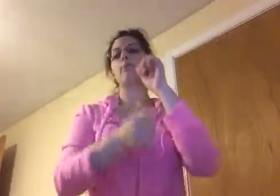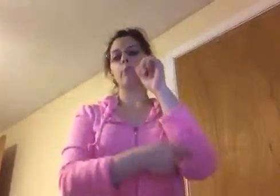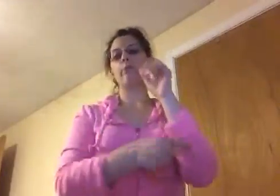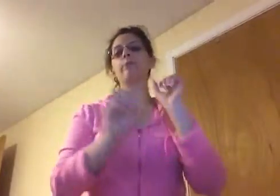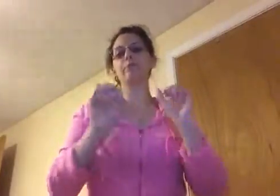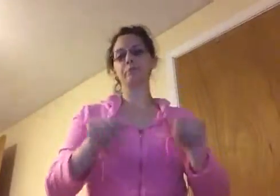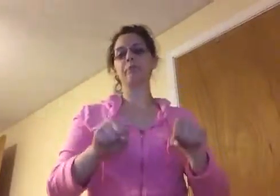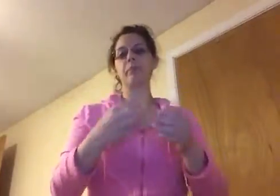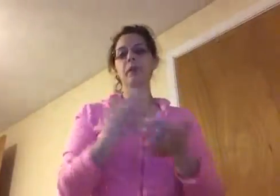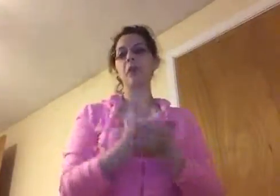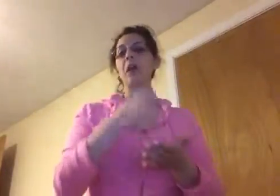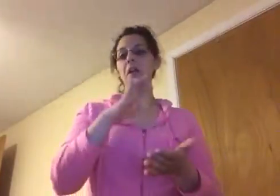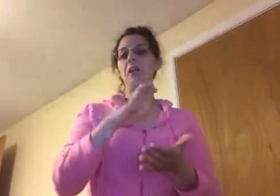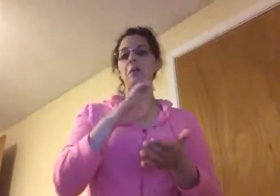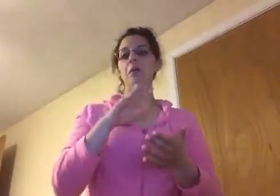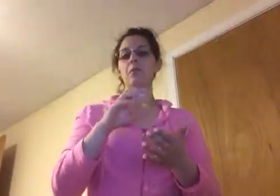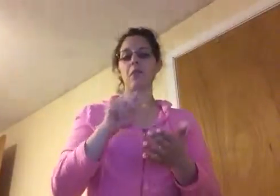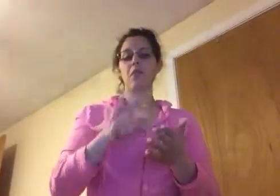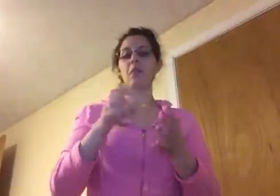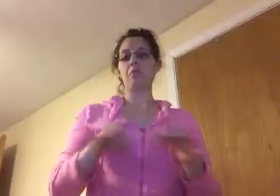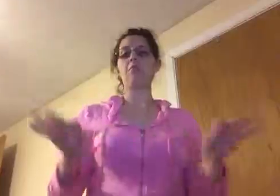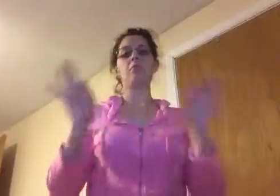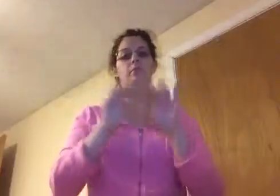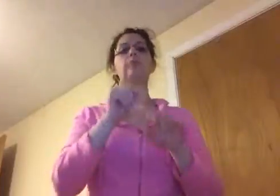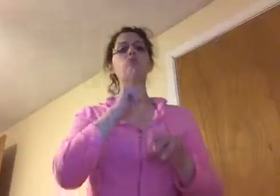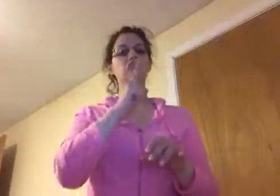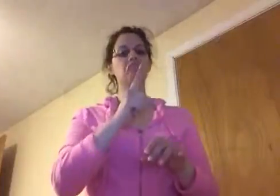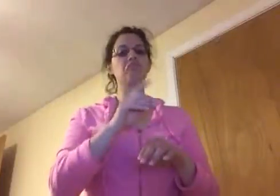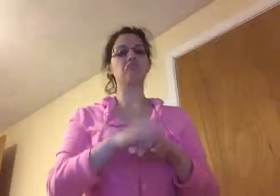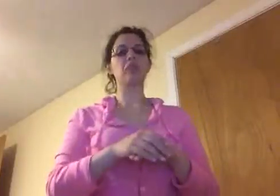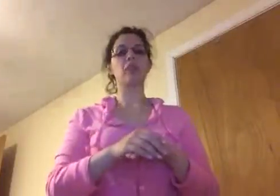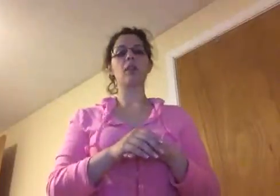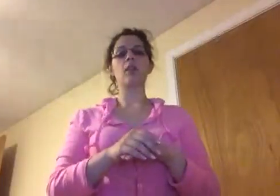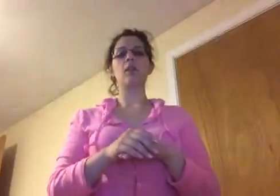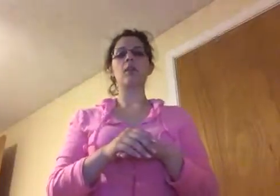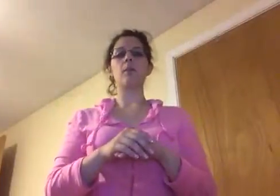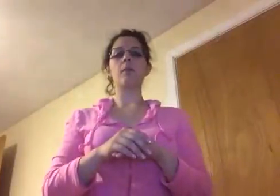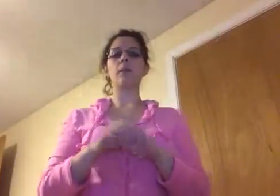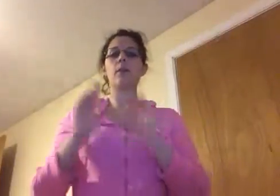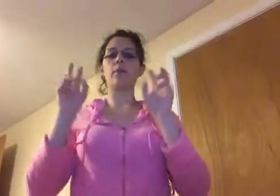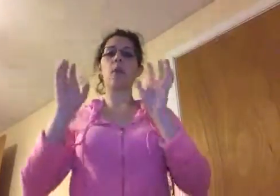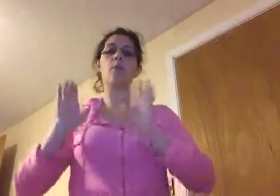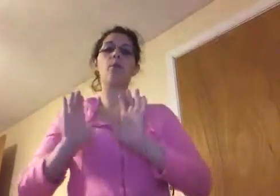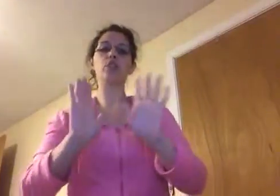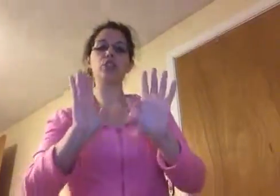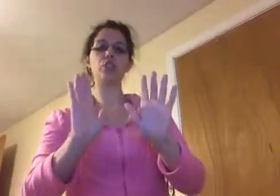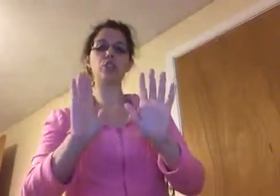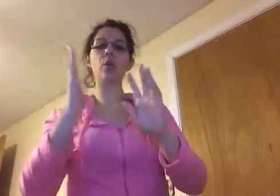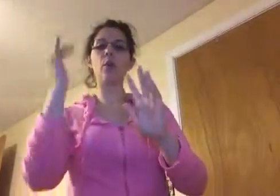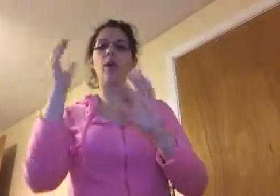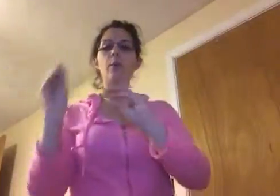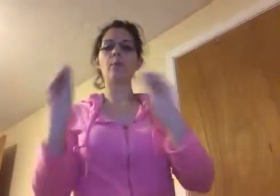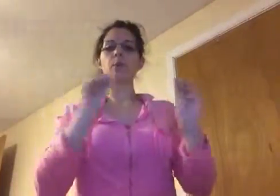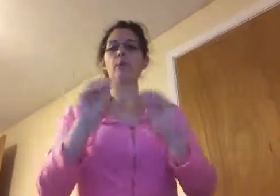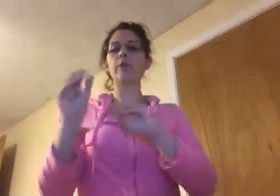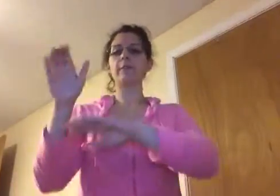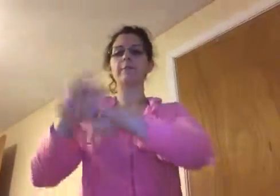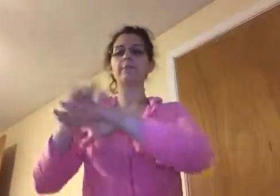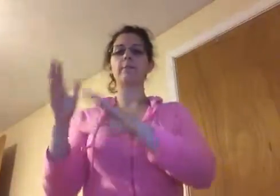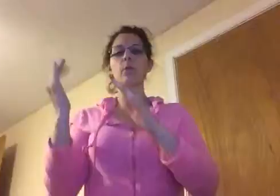opportunity, for sure. Some of the push factors. So they were pushed out because of severe religious persecution, and I'm going to talk about